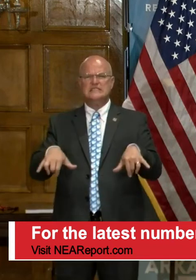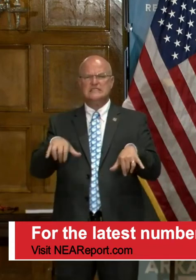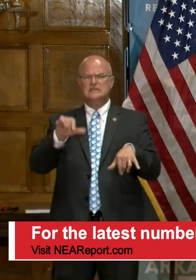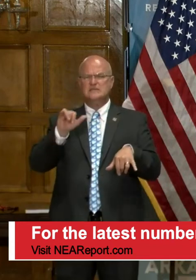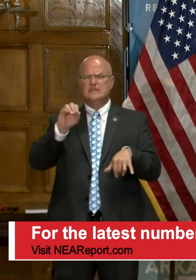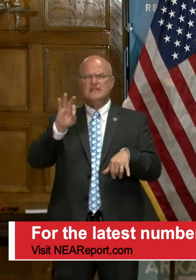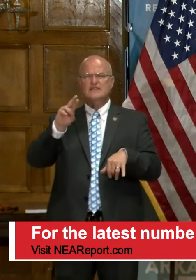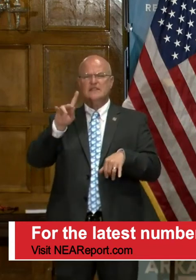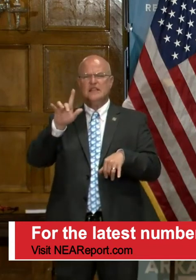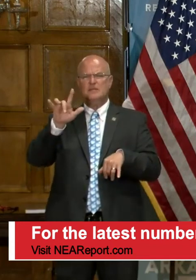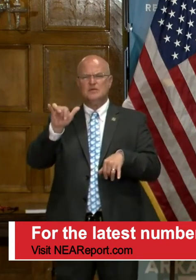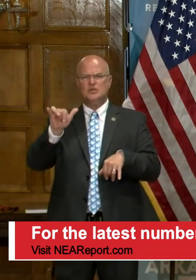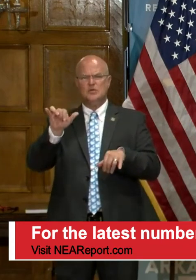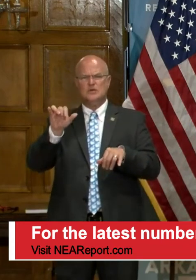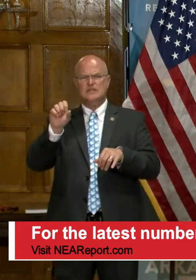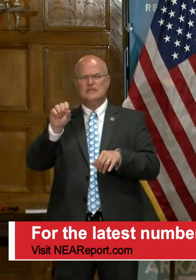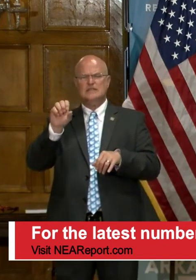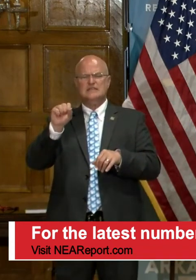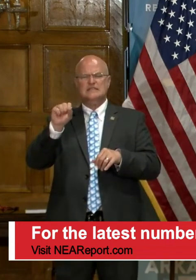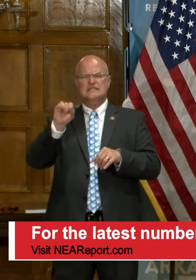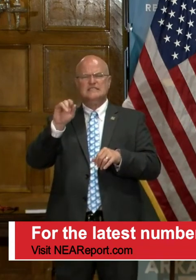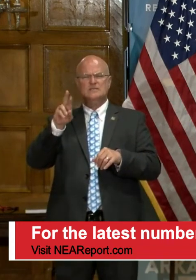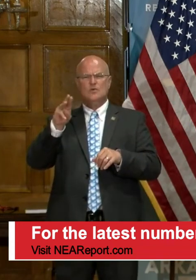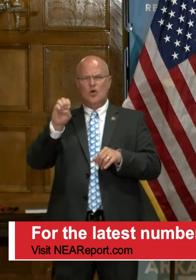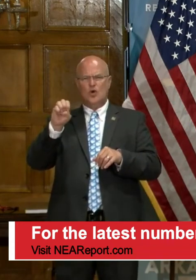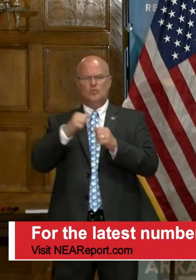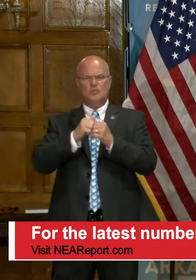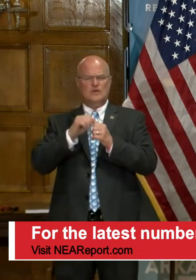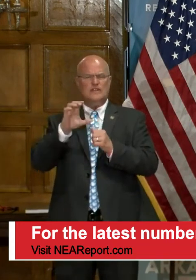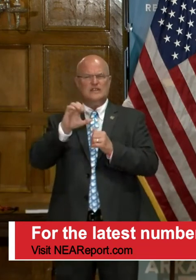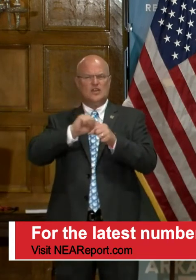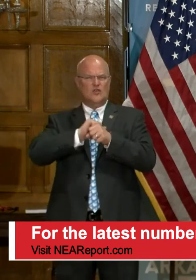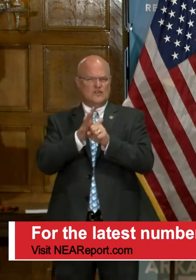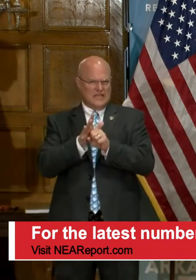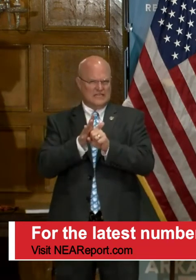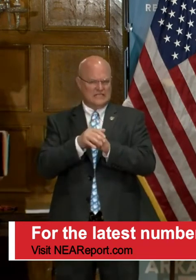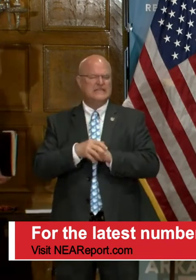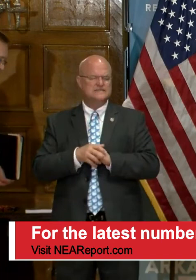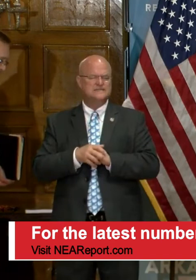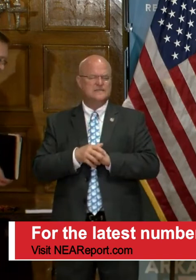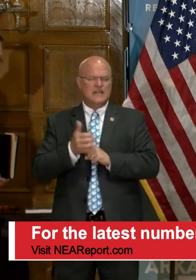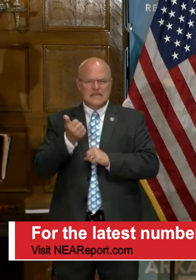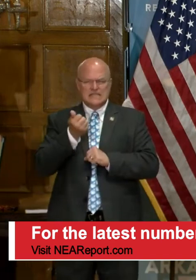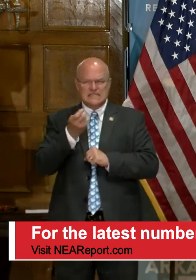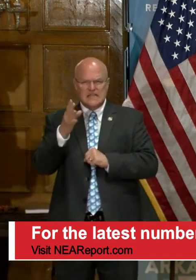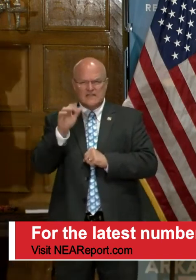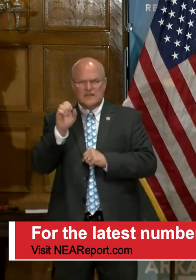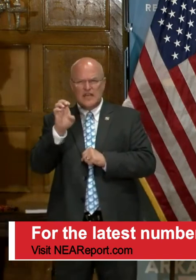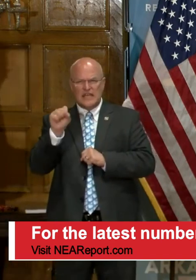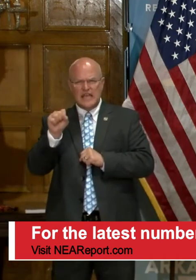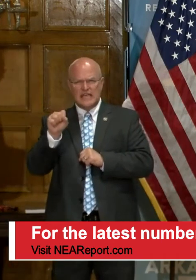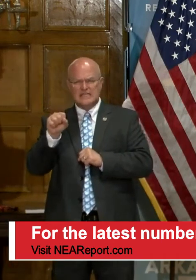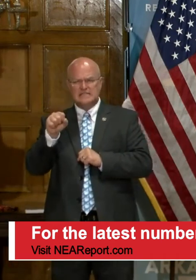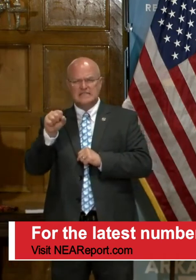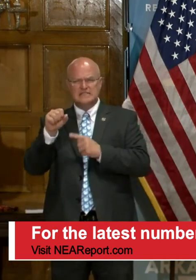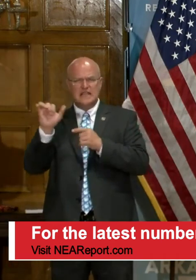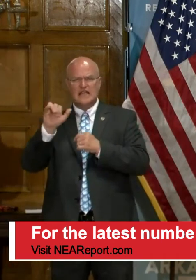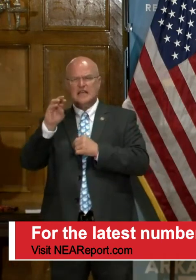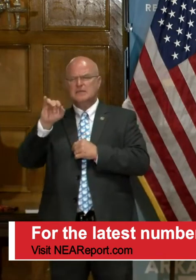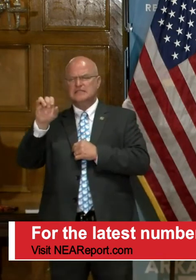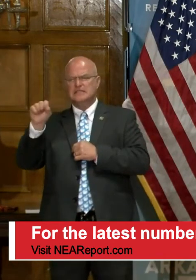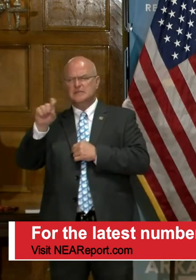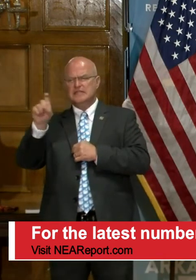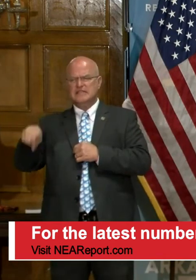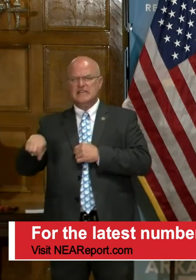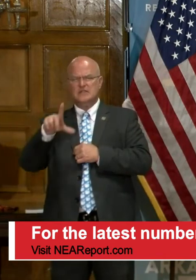syndrome in children that's been associated with COVID-19. There have been cases in several of our border states, Mississippi, Louisiana,